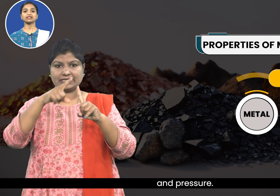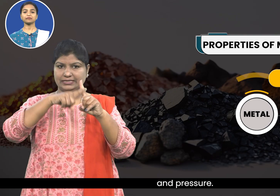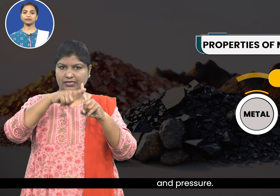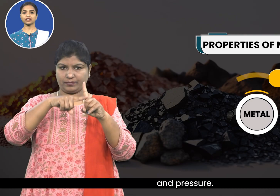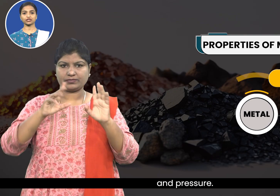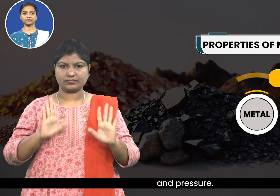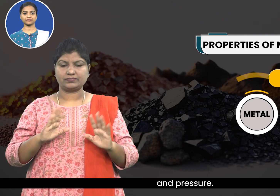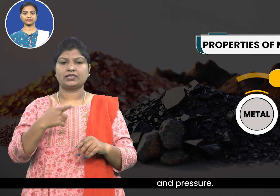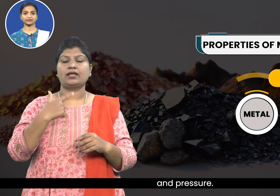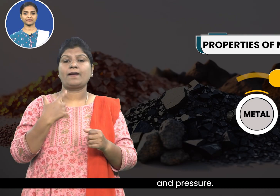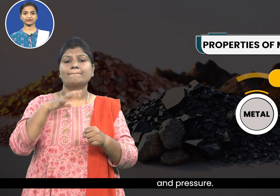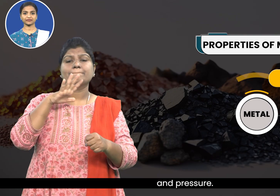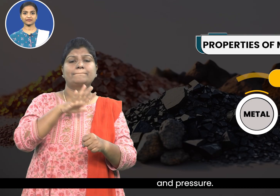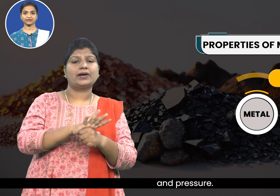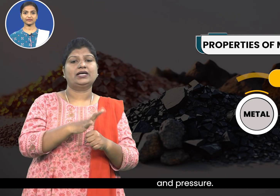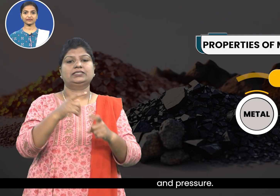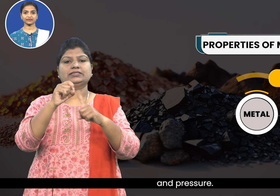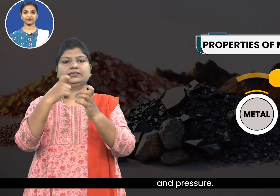and pressure.